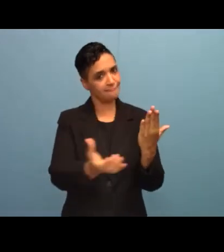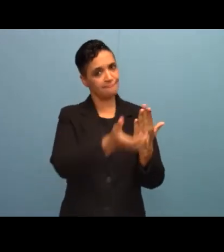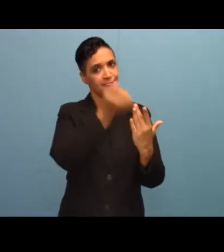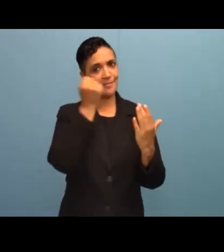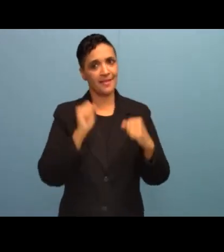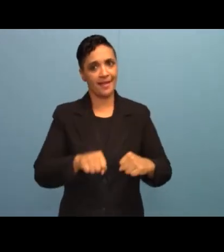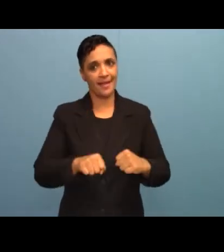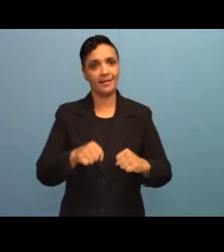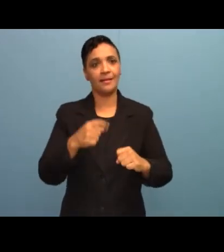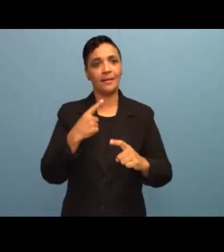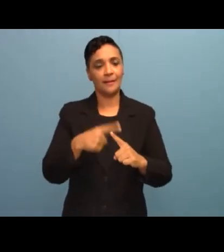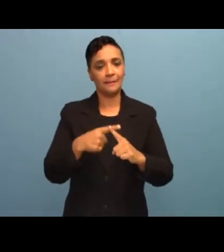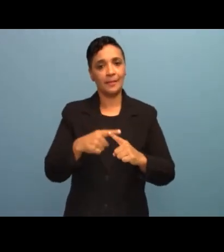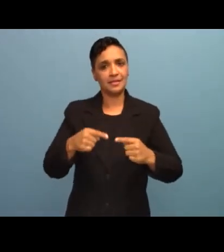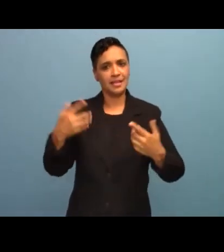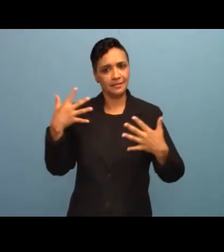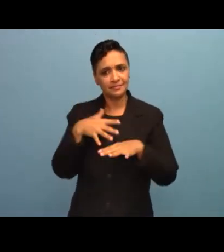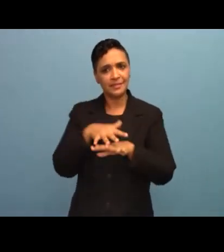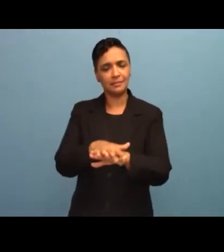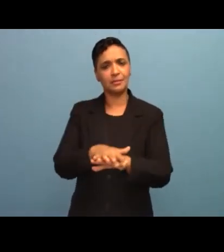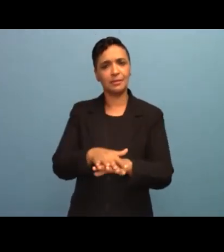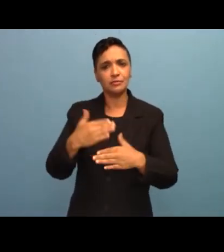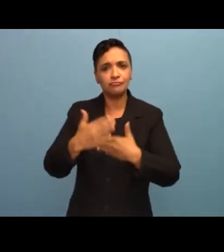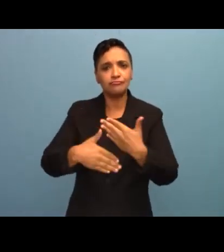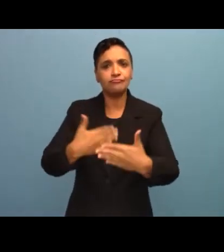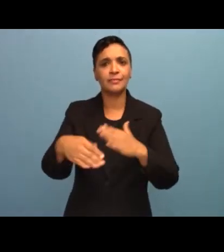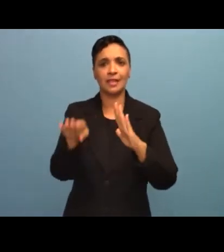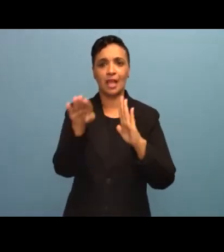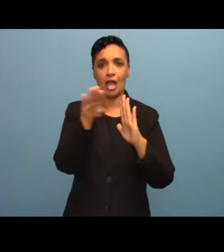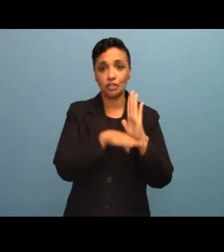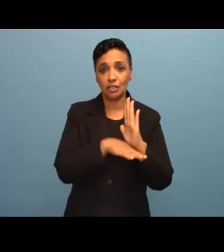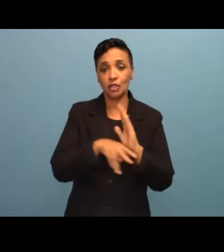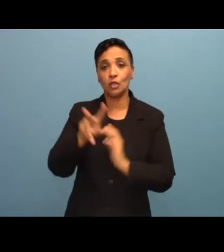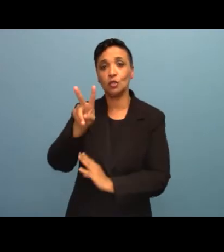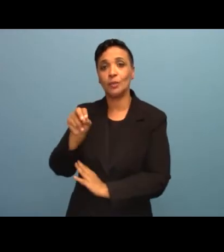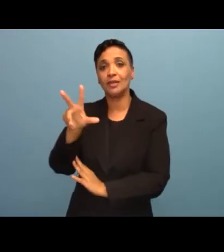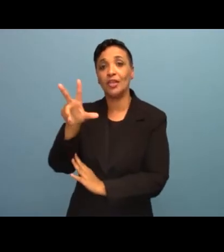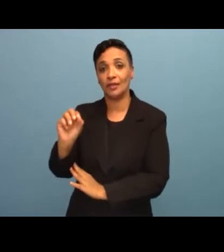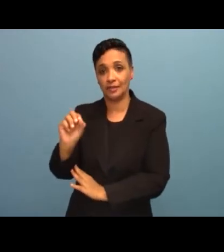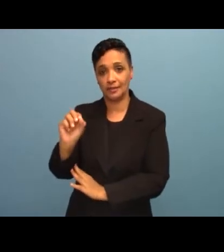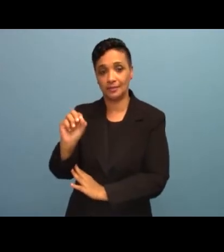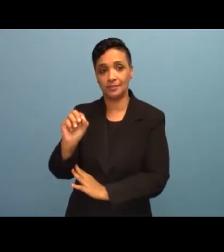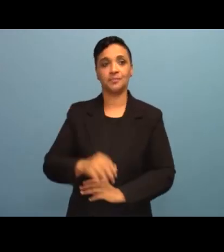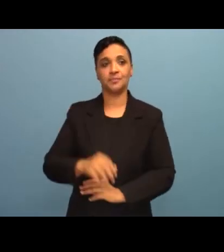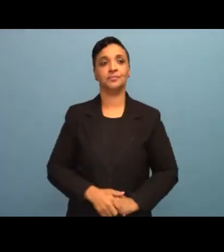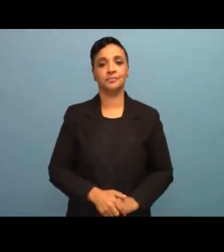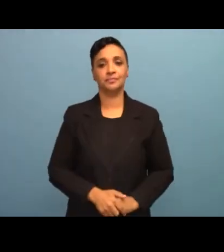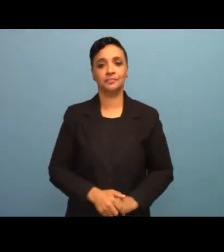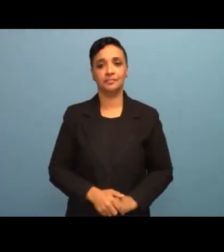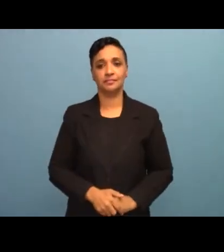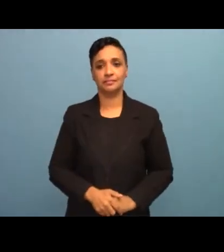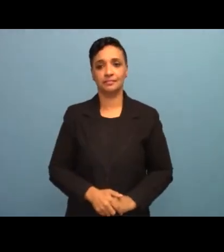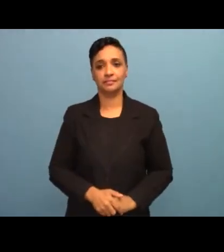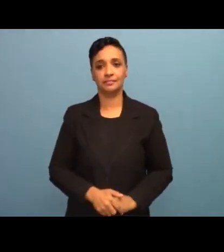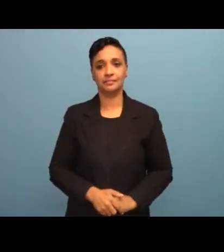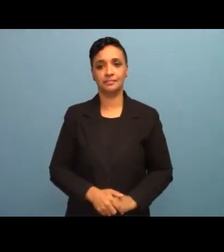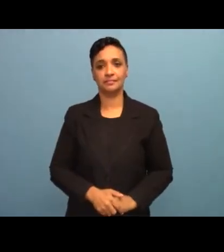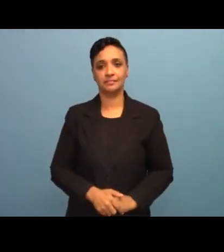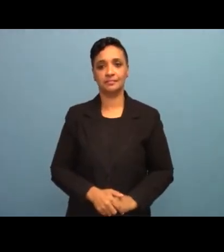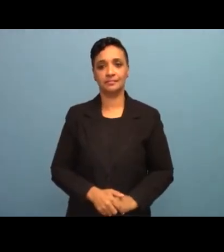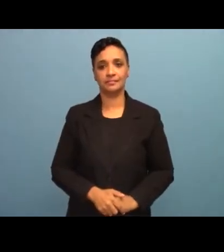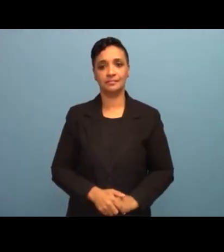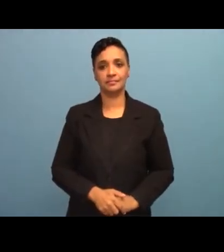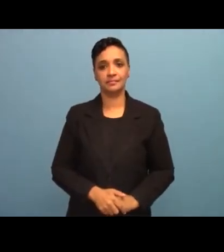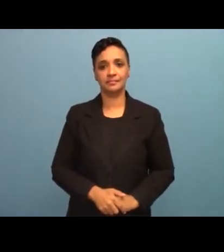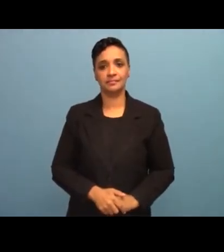full implementation of the 2030 Agenda for Sustainable Development. It has never been more important to develop initiatives